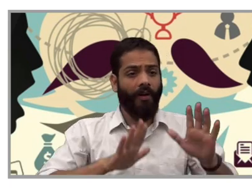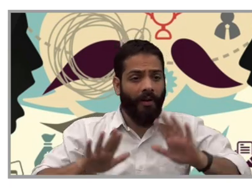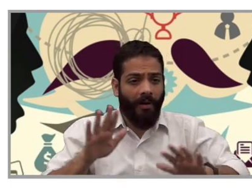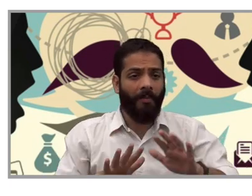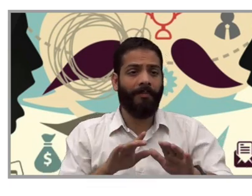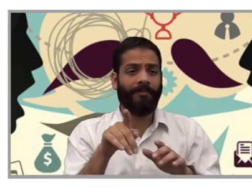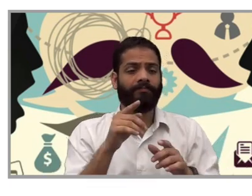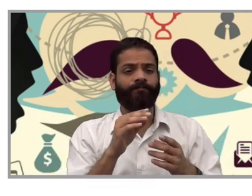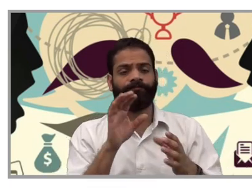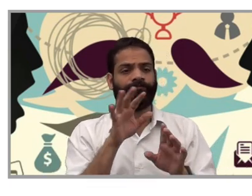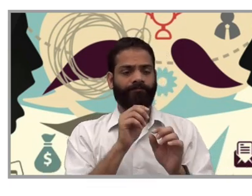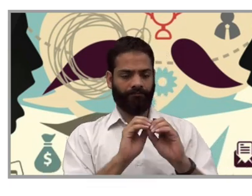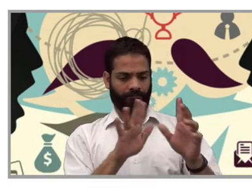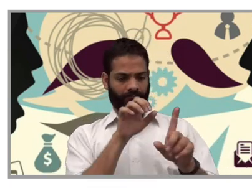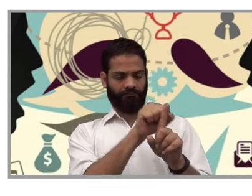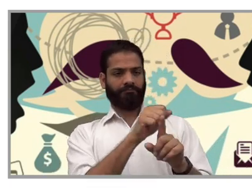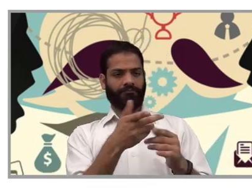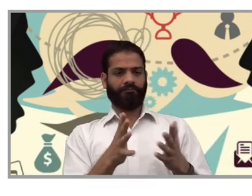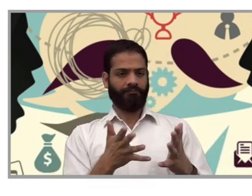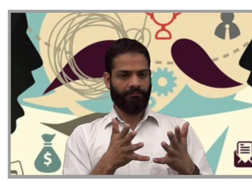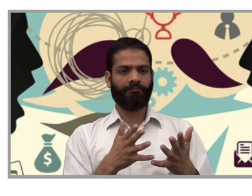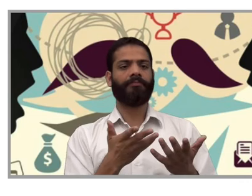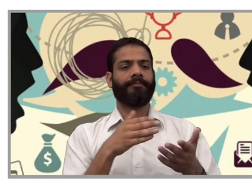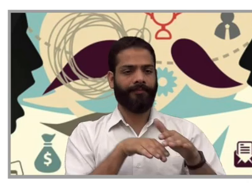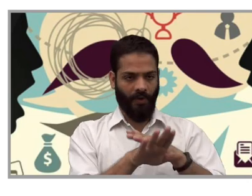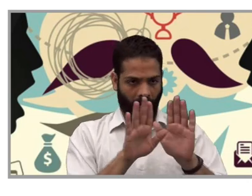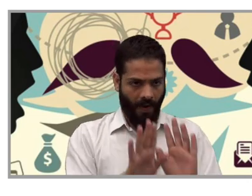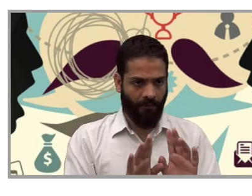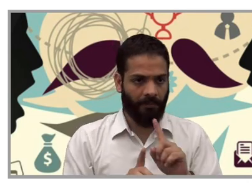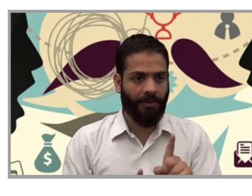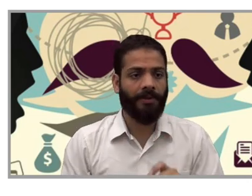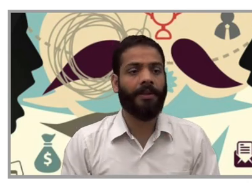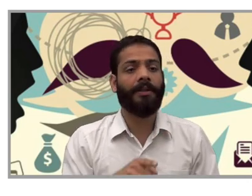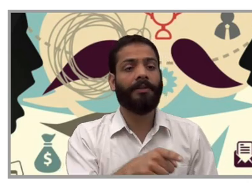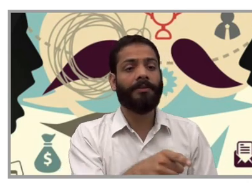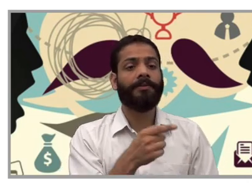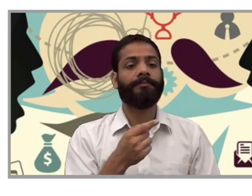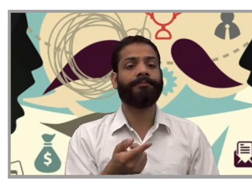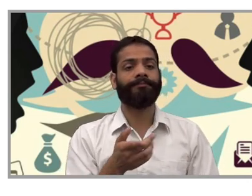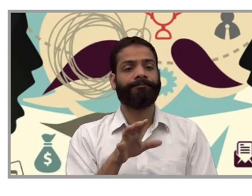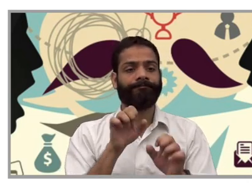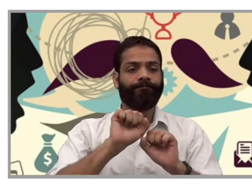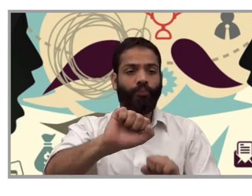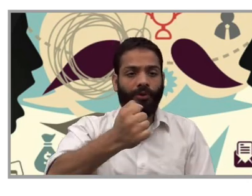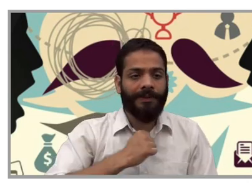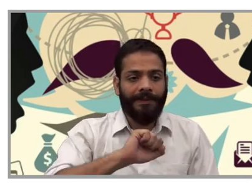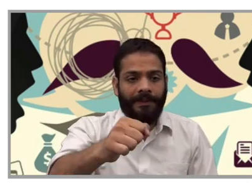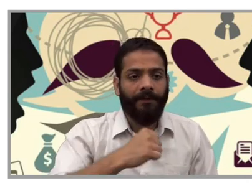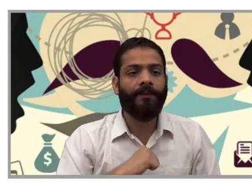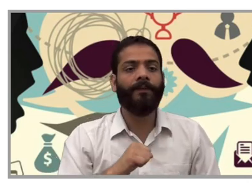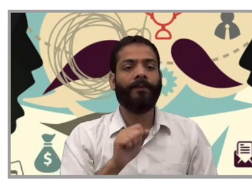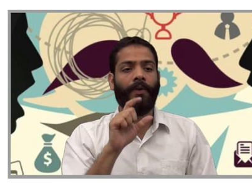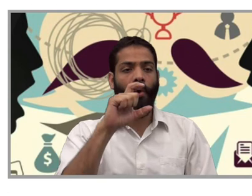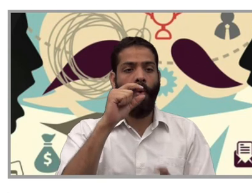obligatory. Second, verbs that are not overtly realized. The copula and the possessive verb showing the